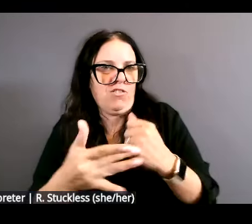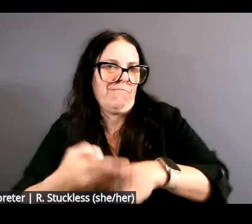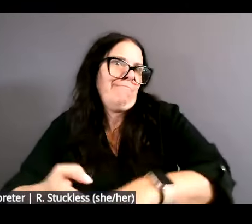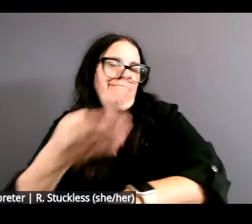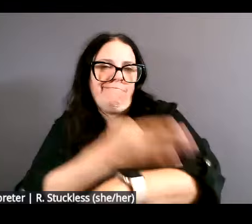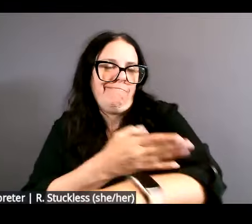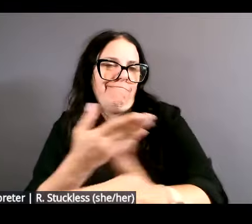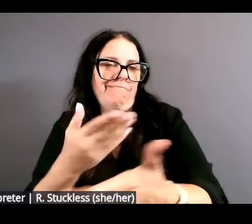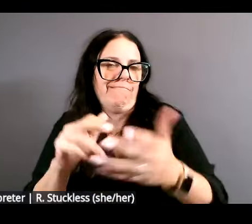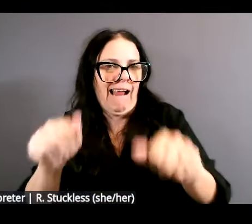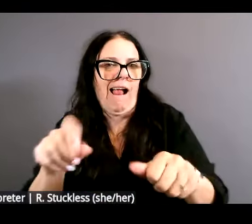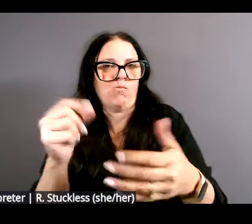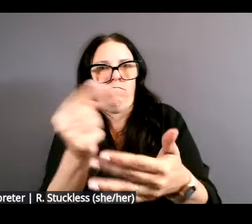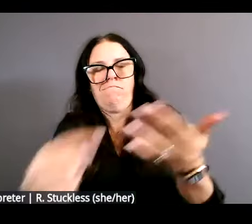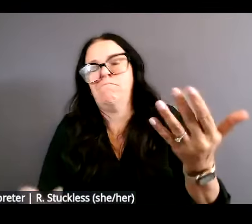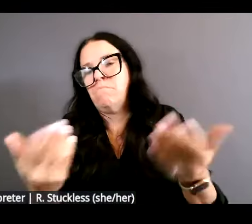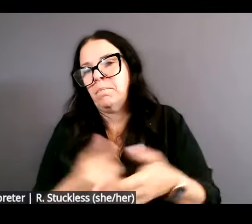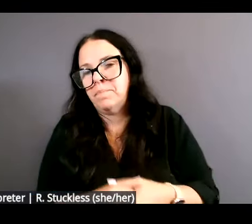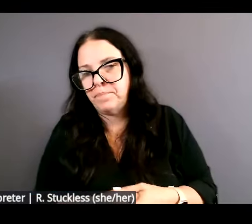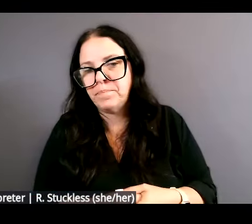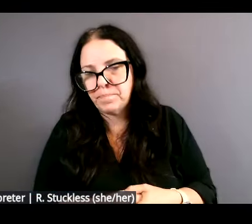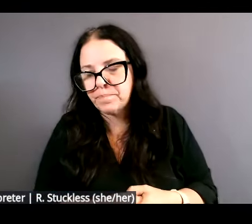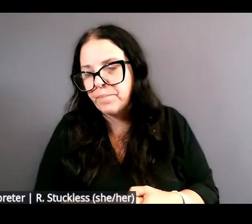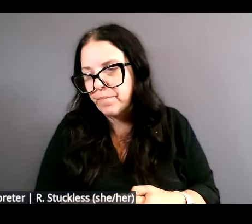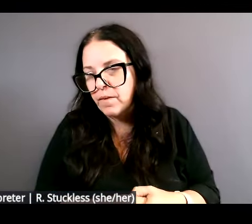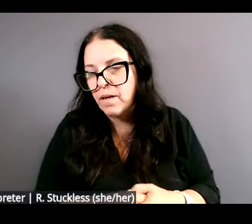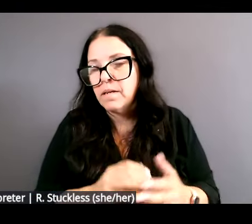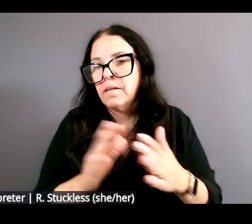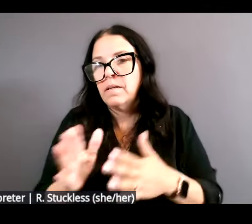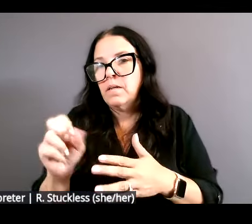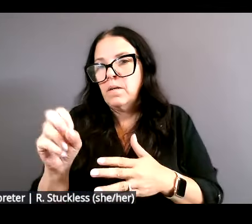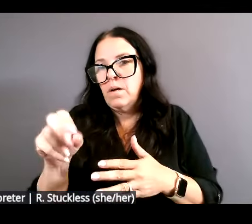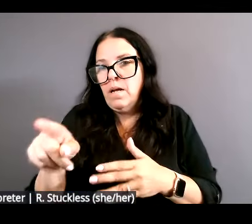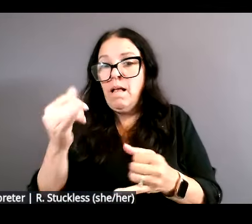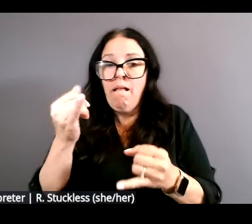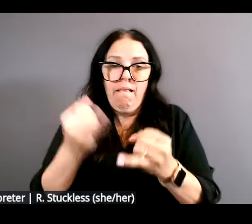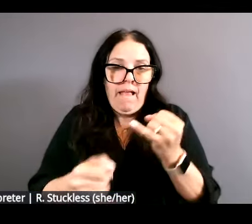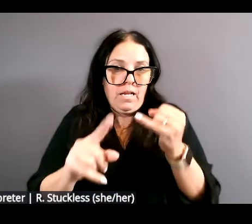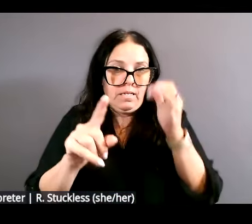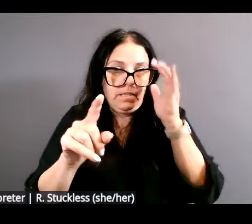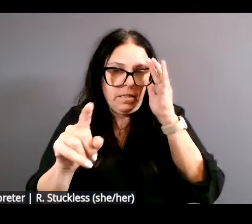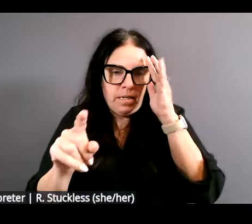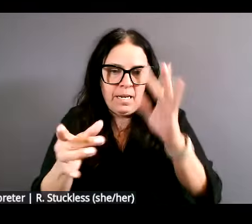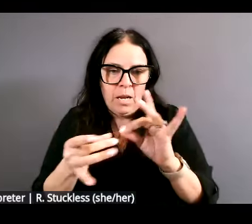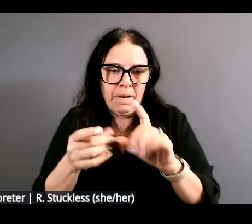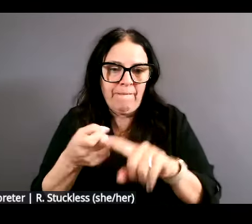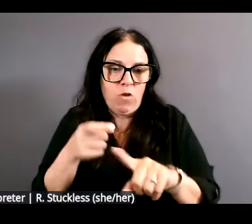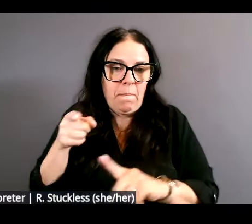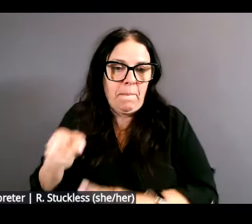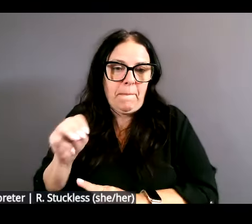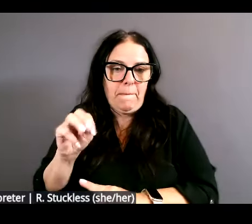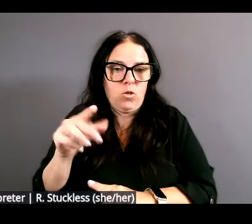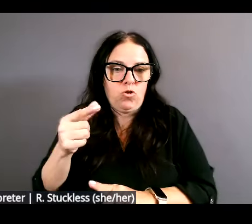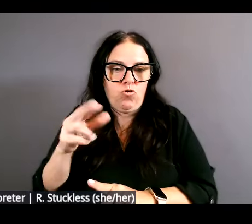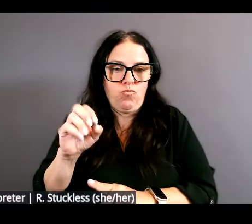All right, so the last comment that from Mr. Grebner at least was permitting controlled pre-submission sheet